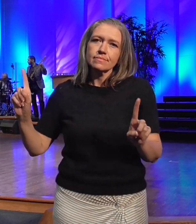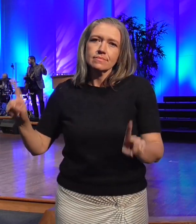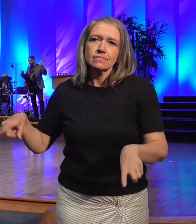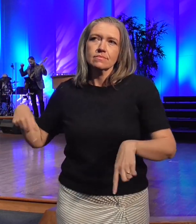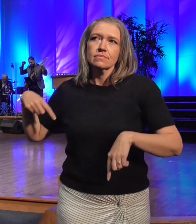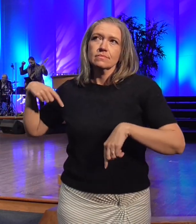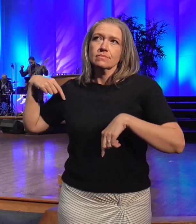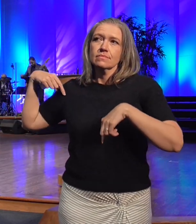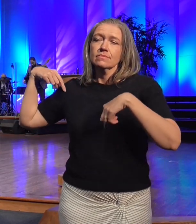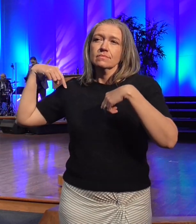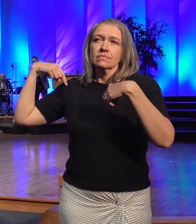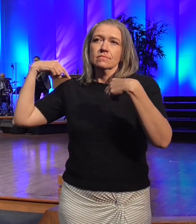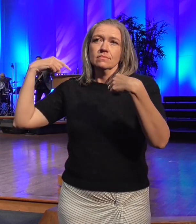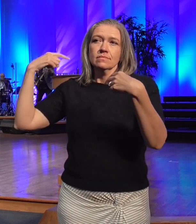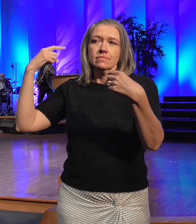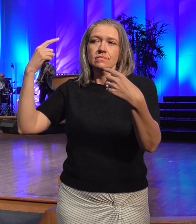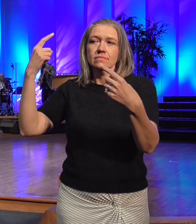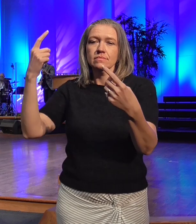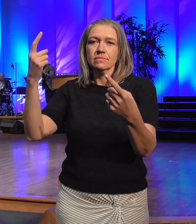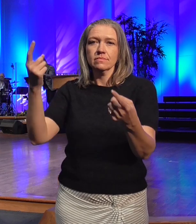all along.